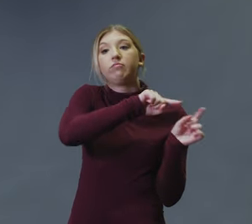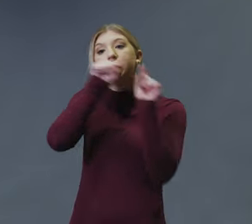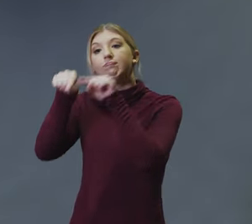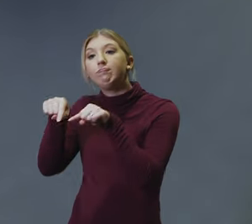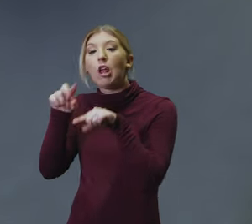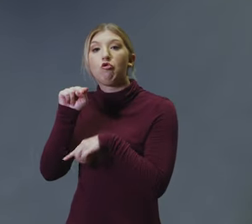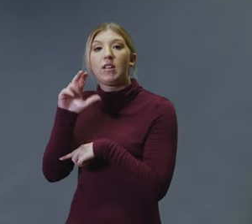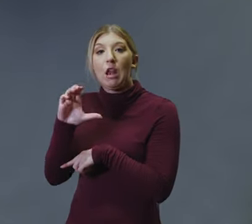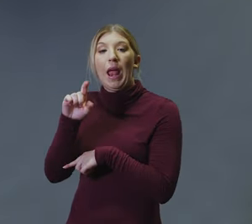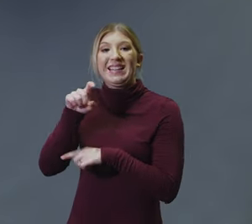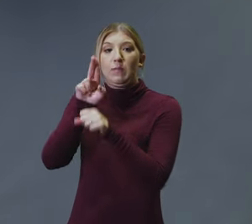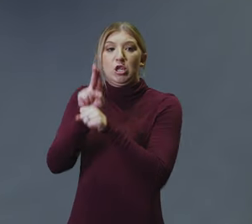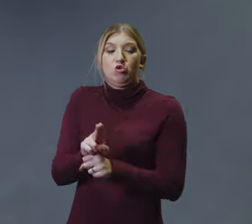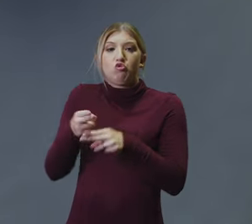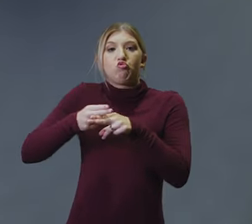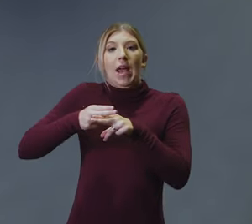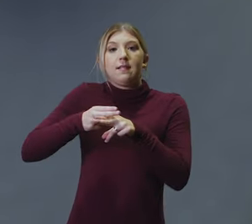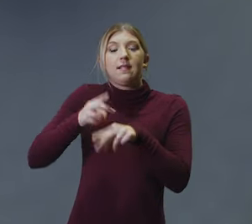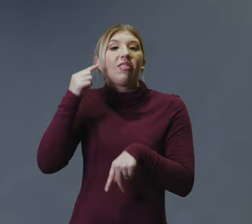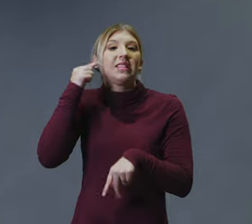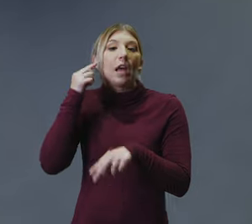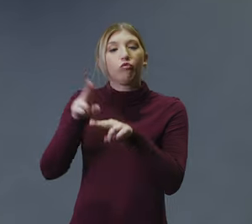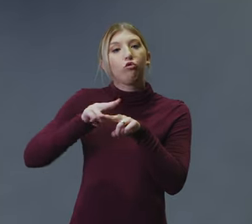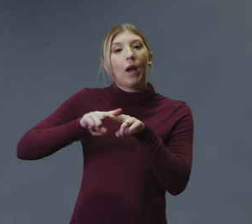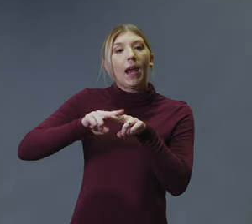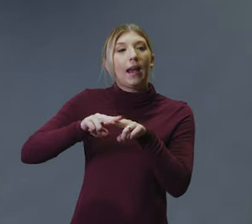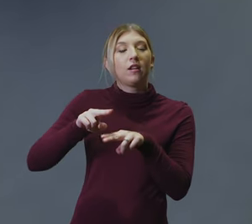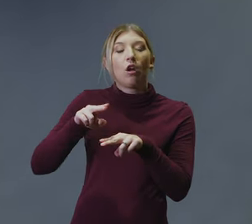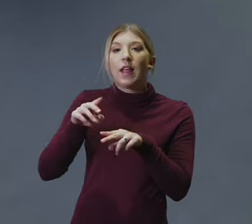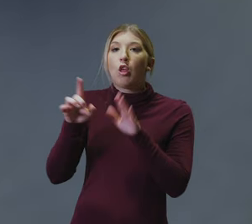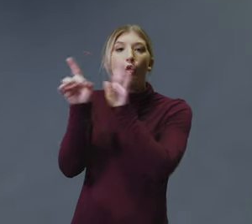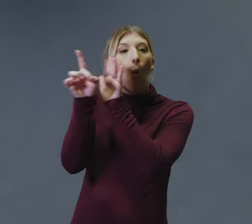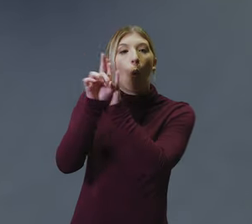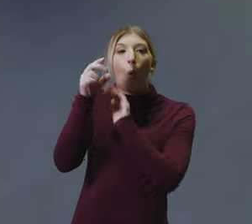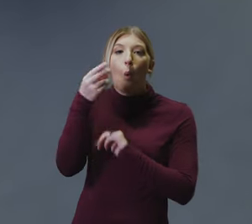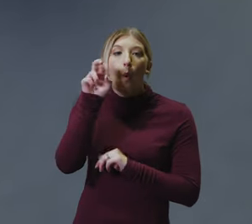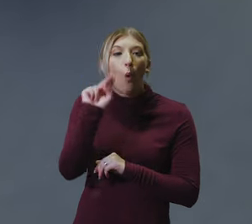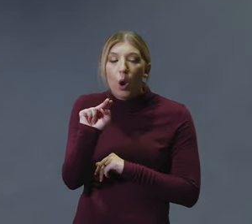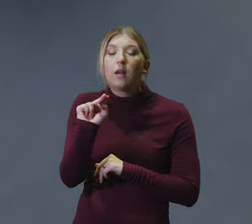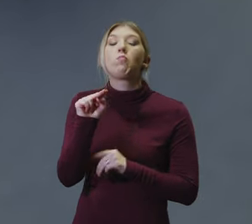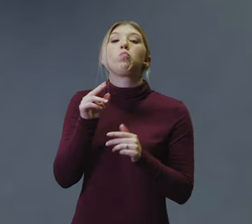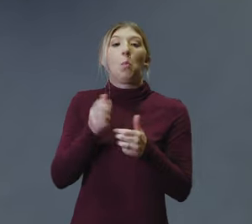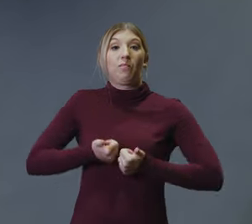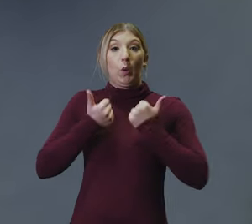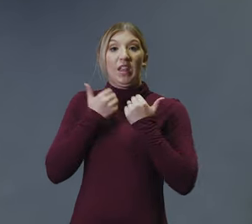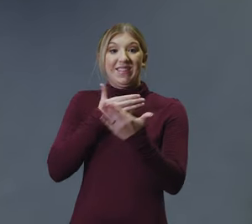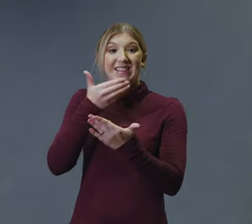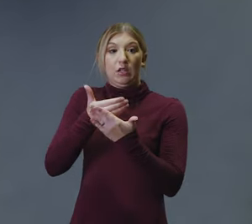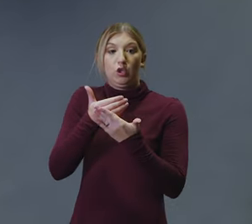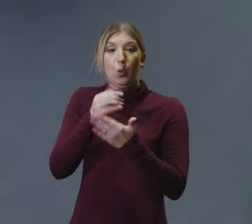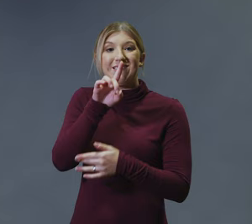get used to the sound of trains. I never heard a train horn or anything like that. And we lived right next to a train